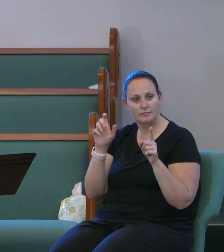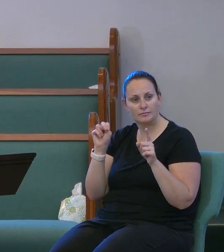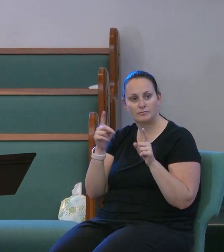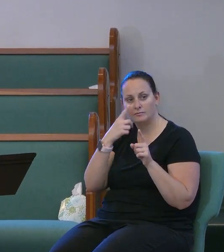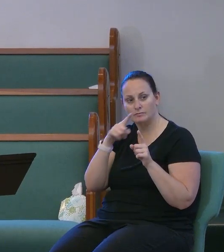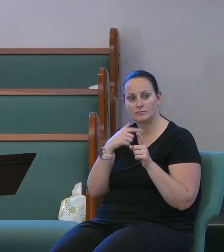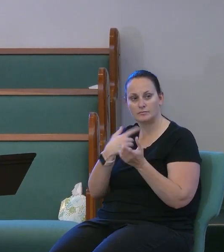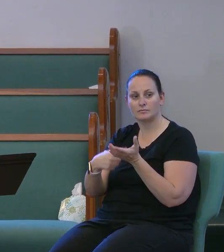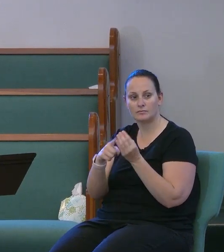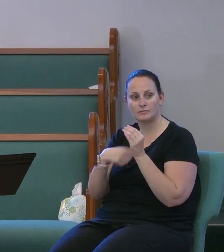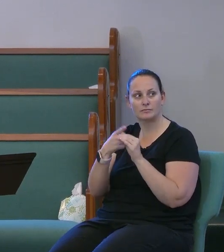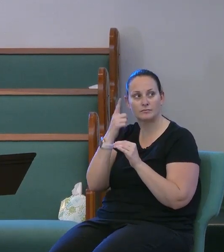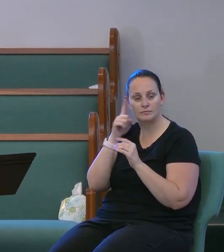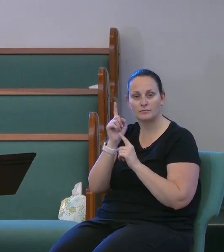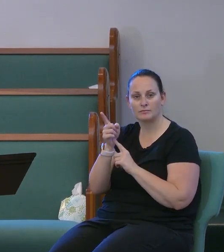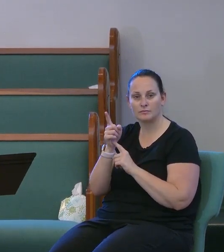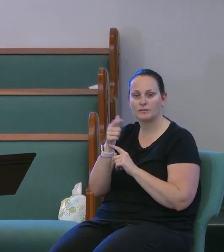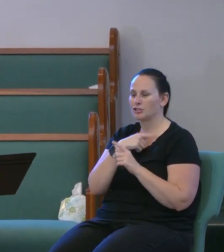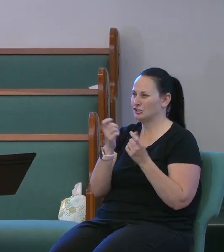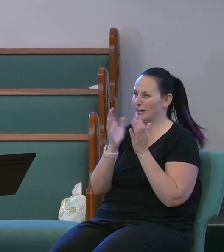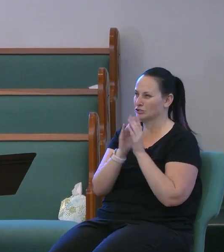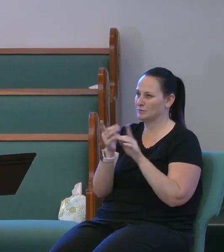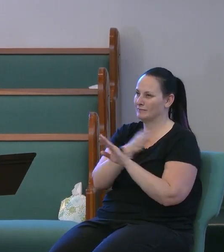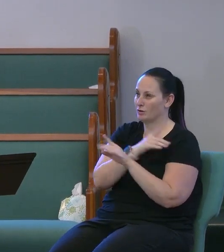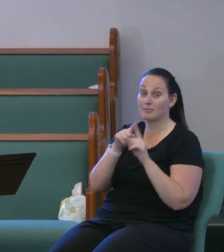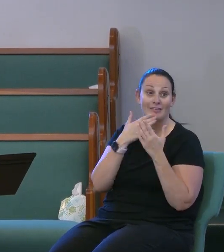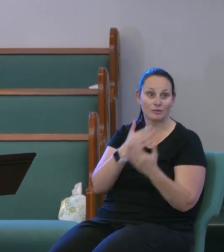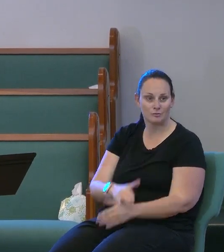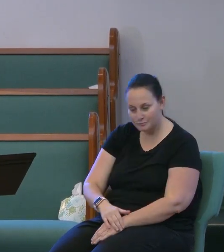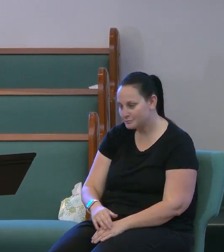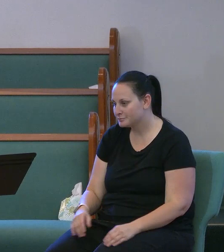minute? I should have asked you before now, but thank you.